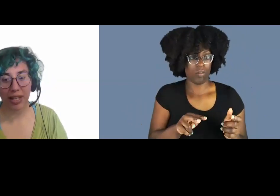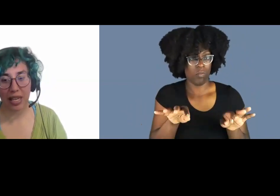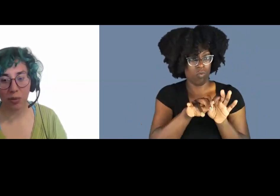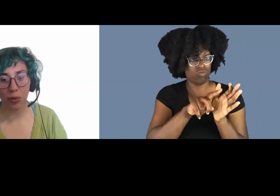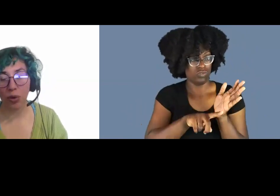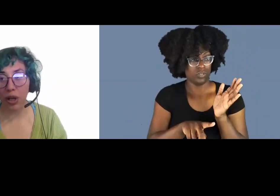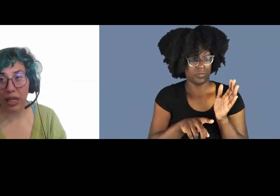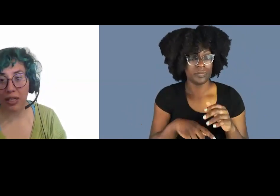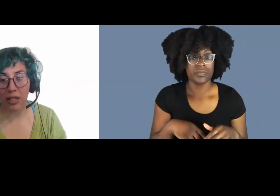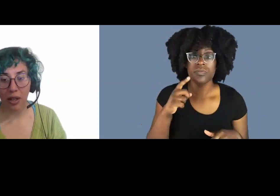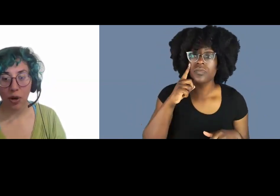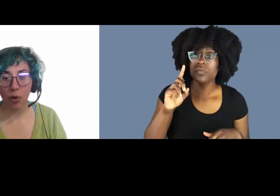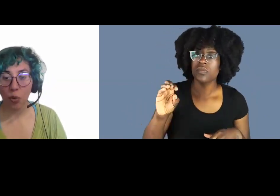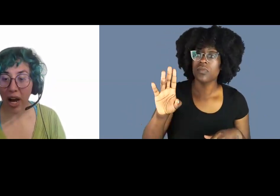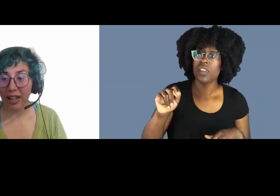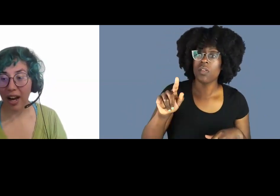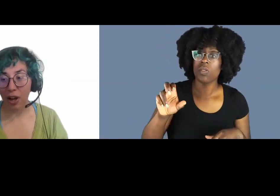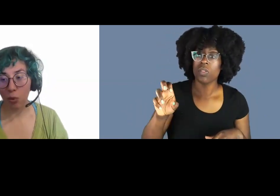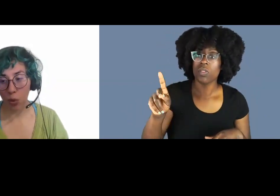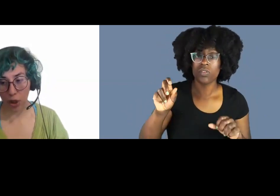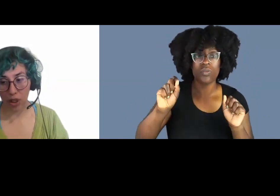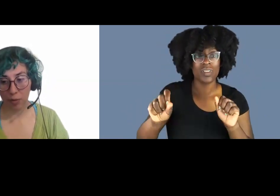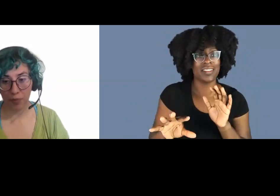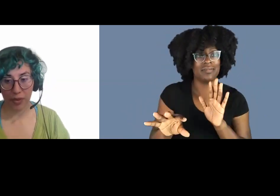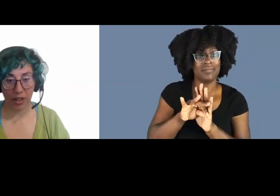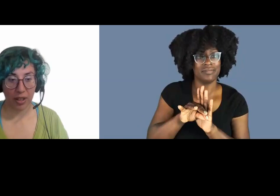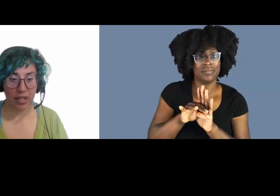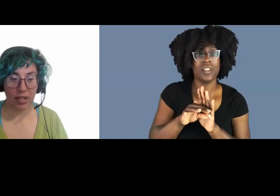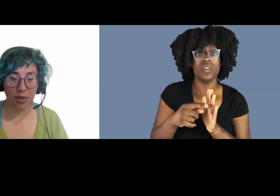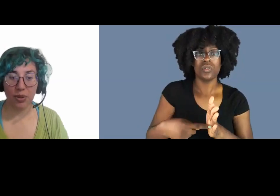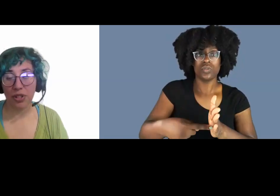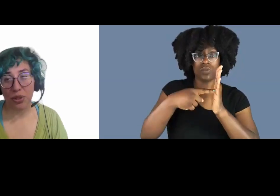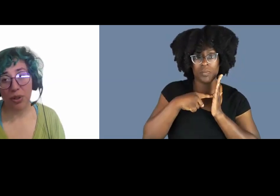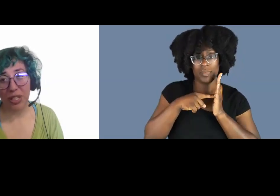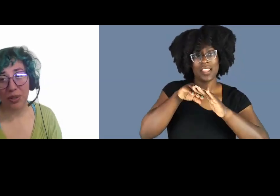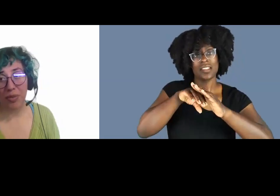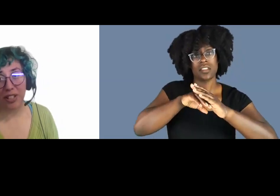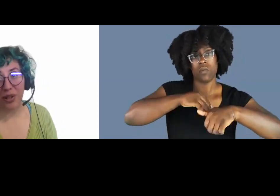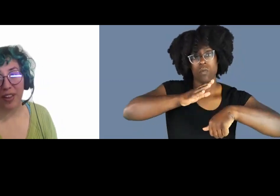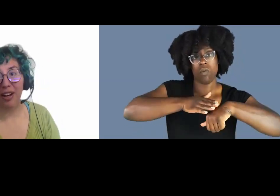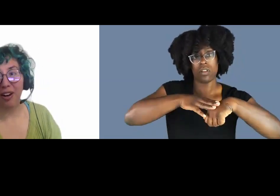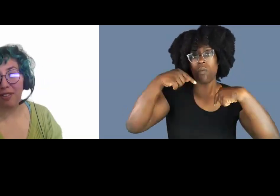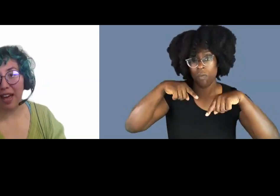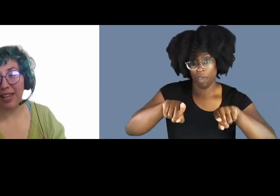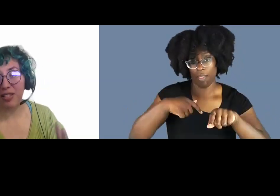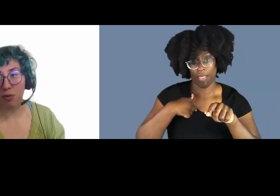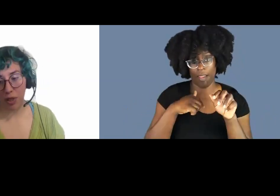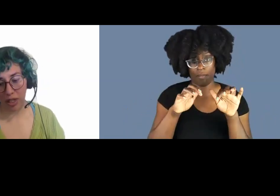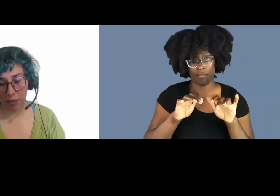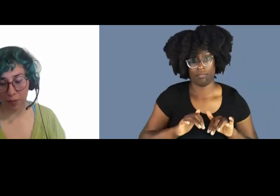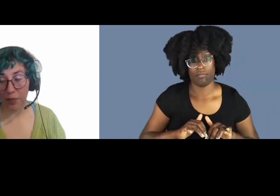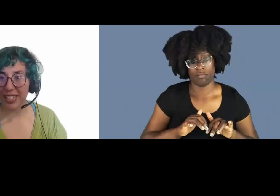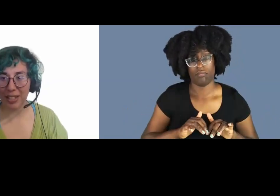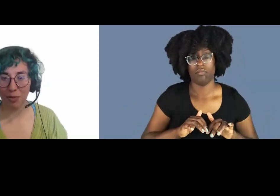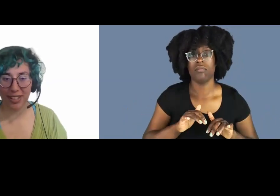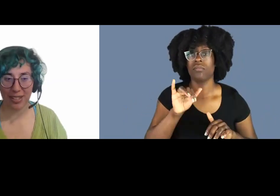Show Me Accessible Warnings while I work. So you need to make sure that all of that is